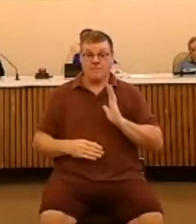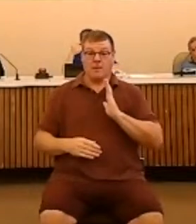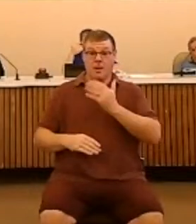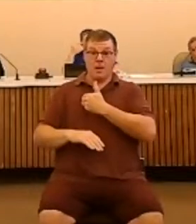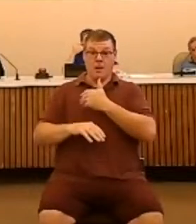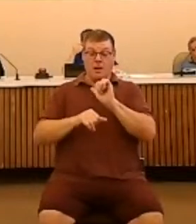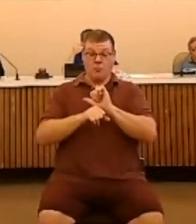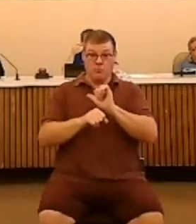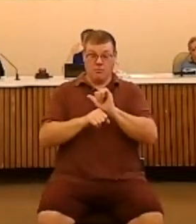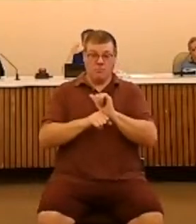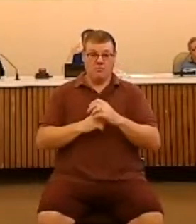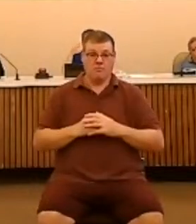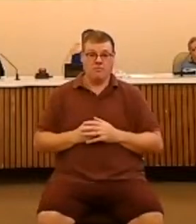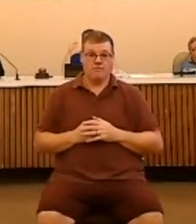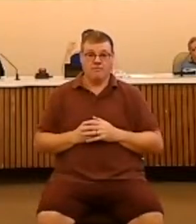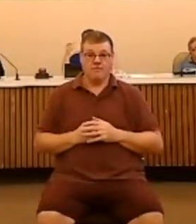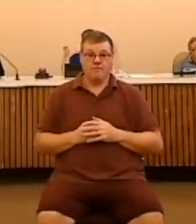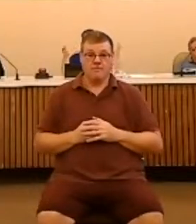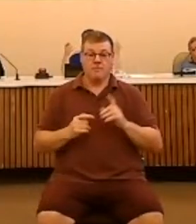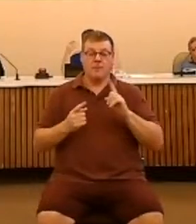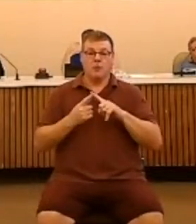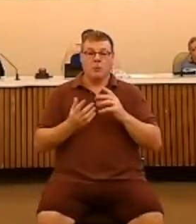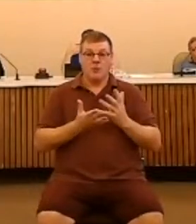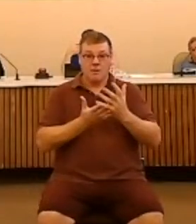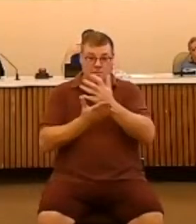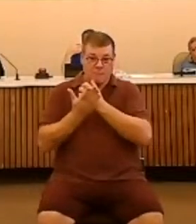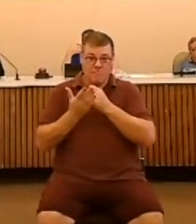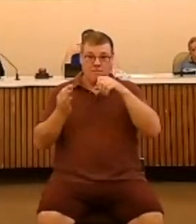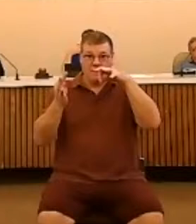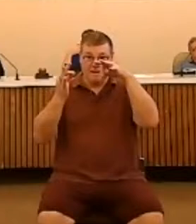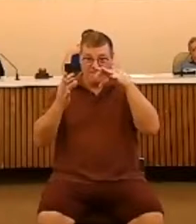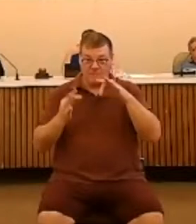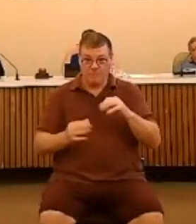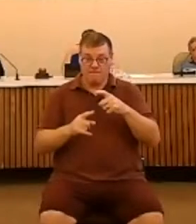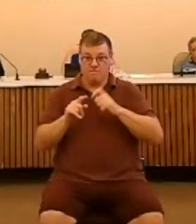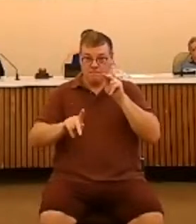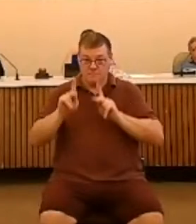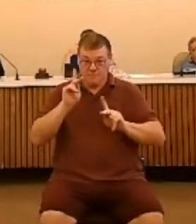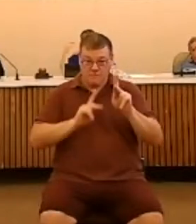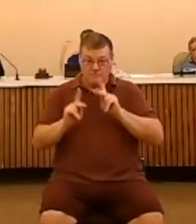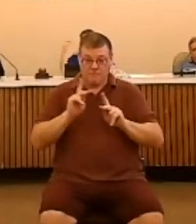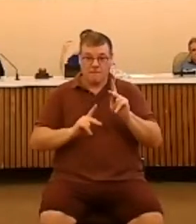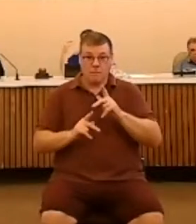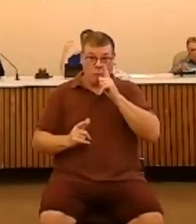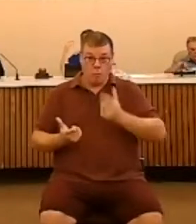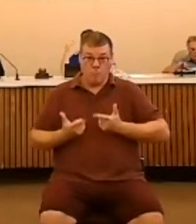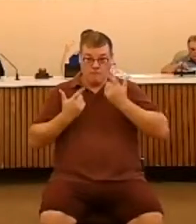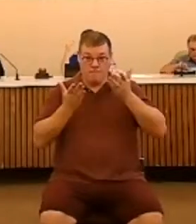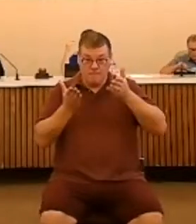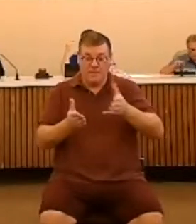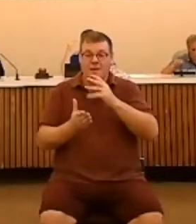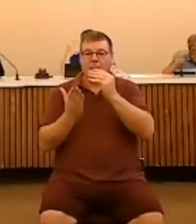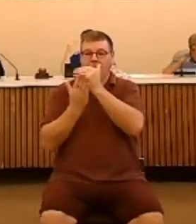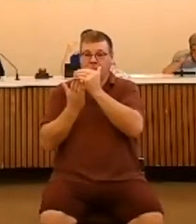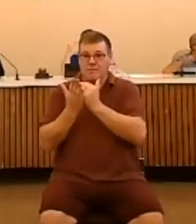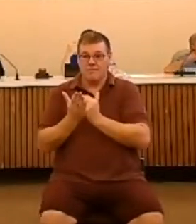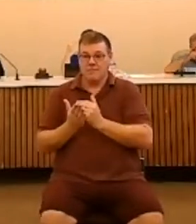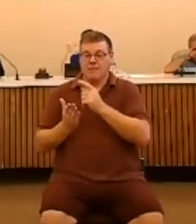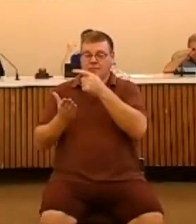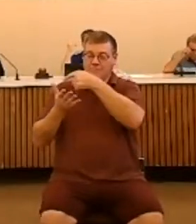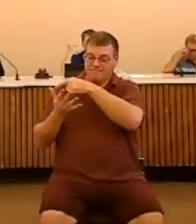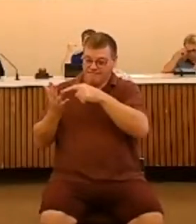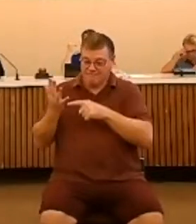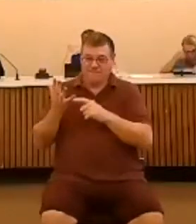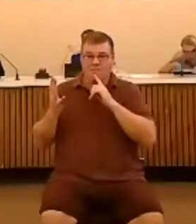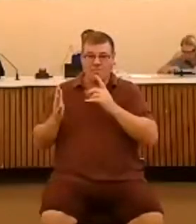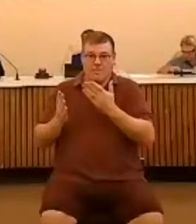job to collect the feedback from the residents and put those lists together as far as these are the